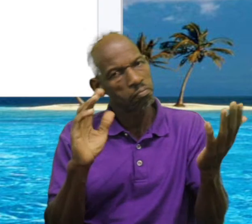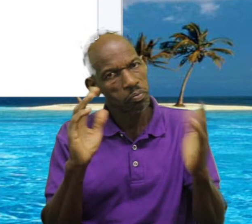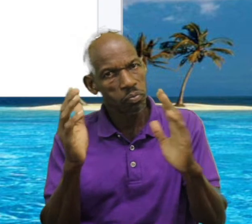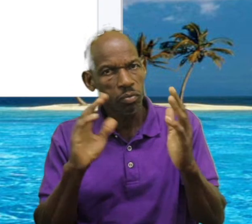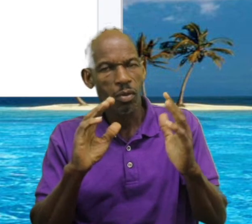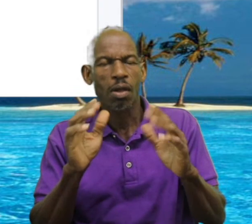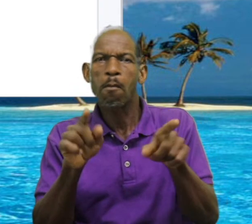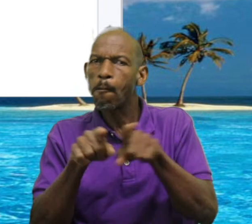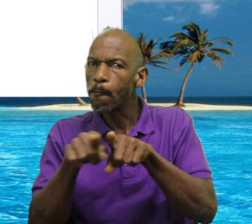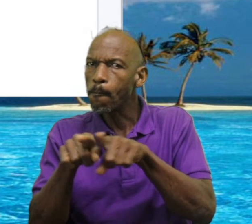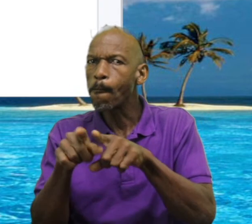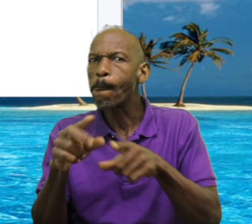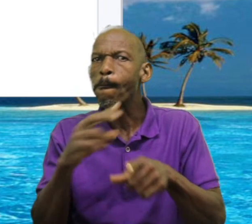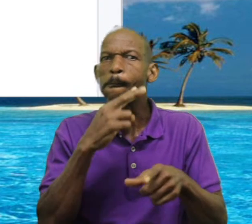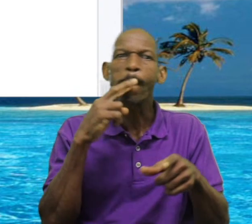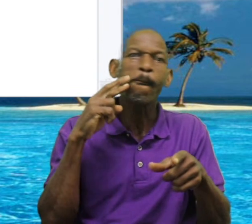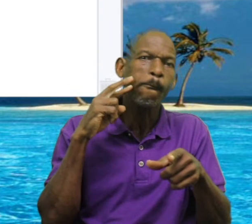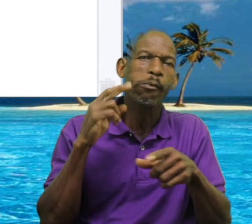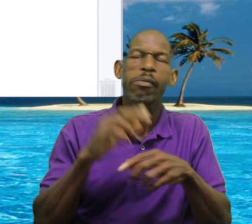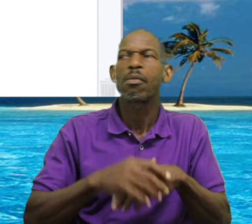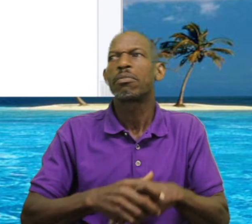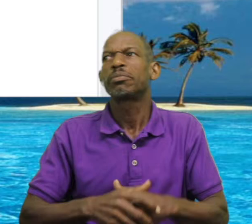verbs,